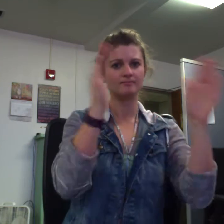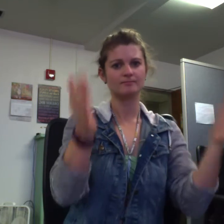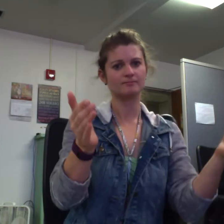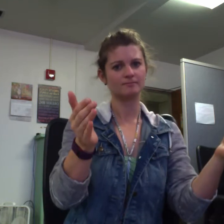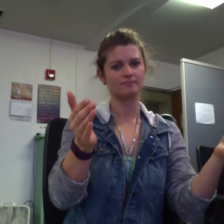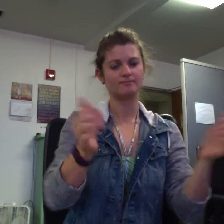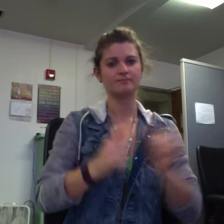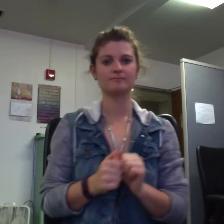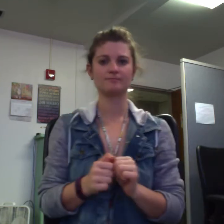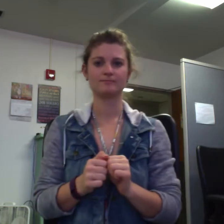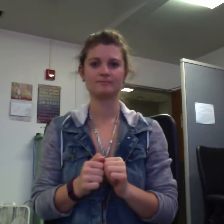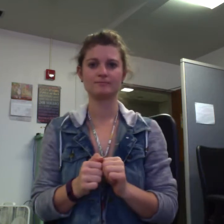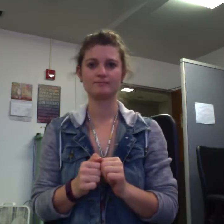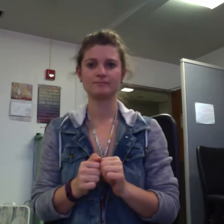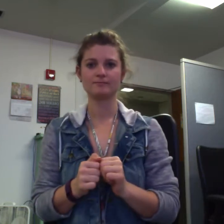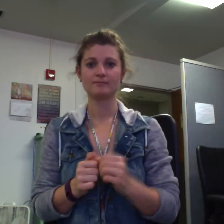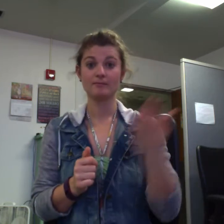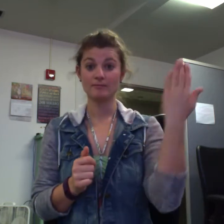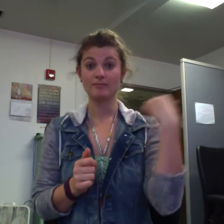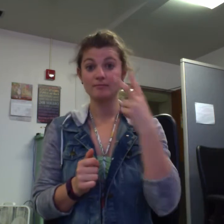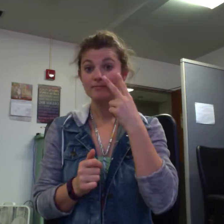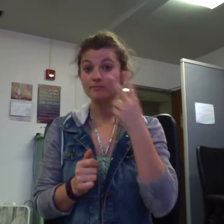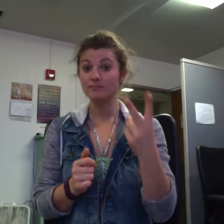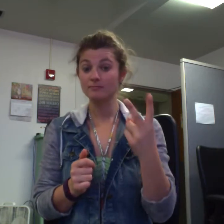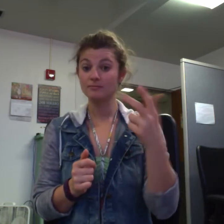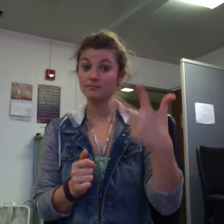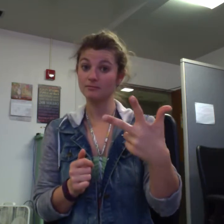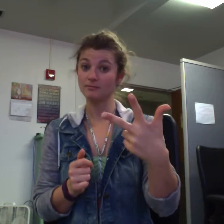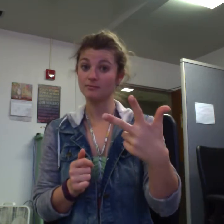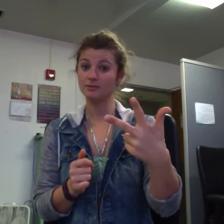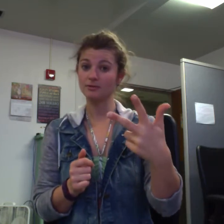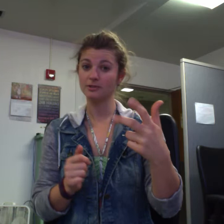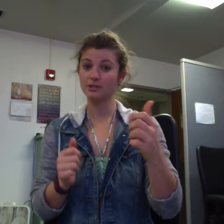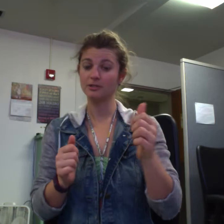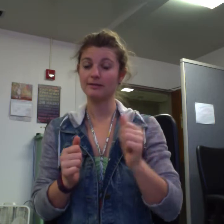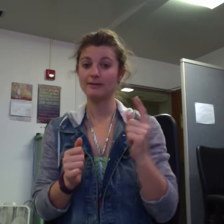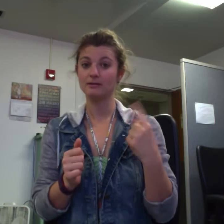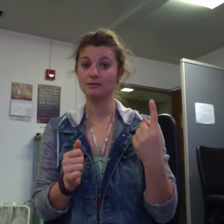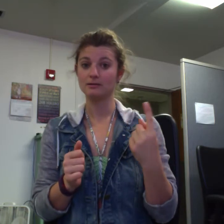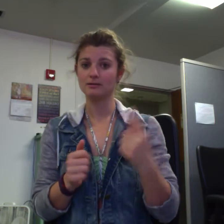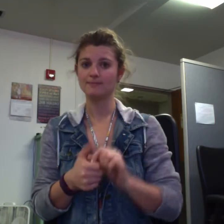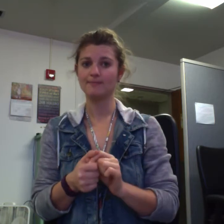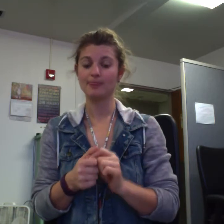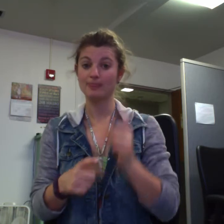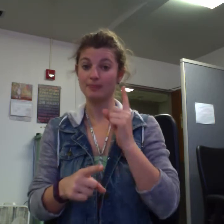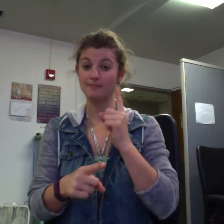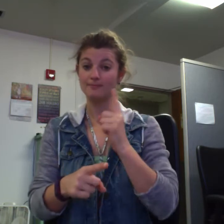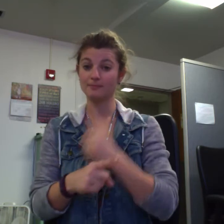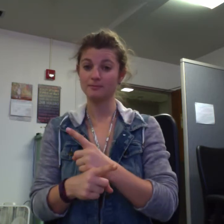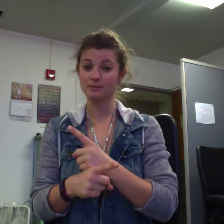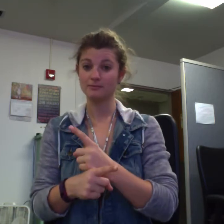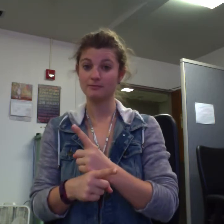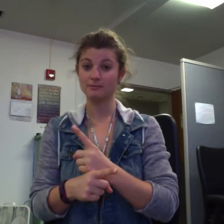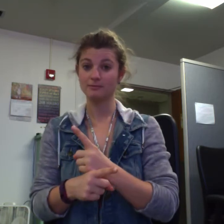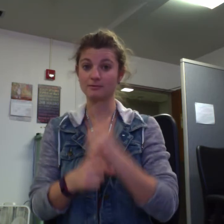So after looking at these three different factors, I know that the correct answer to this question is number